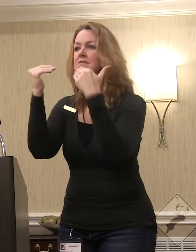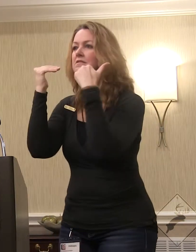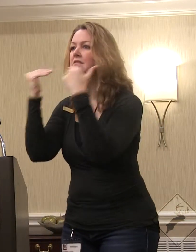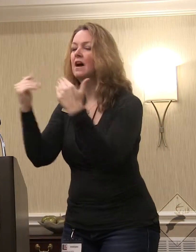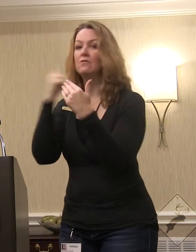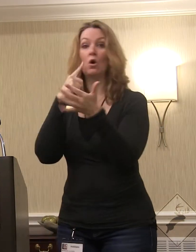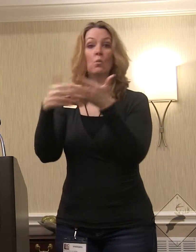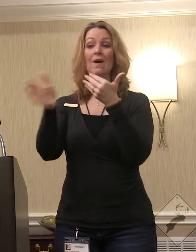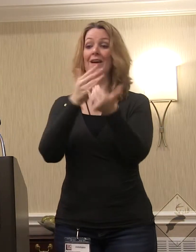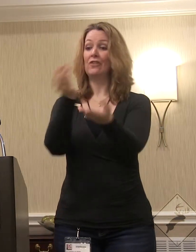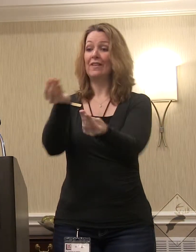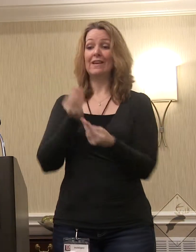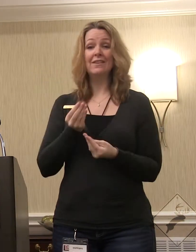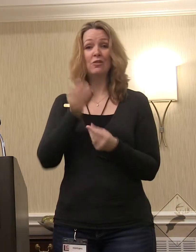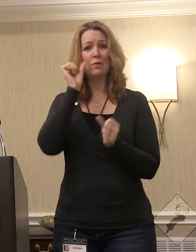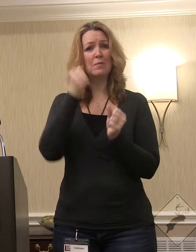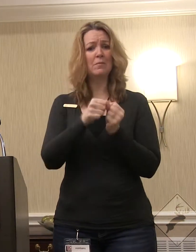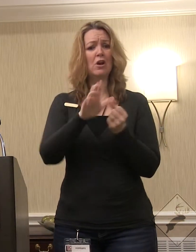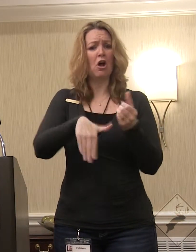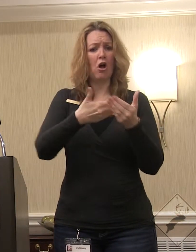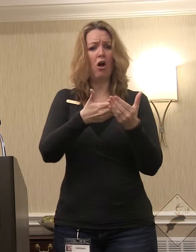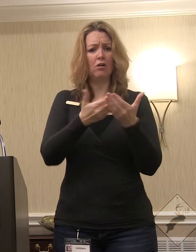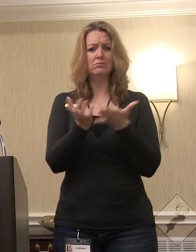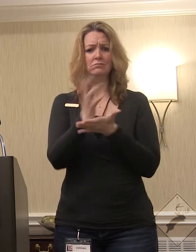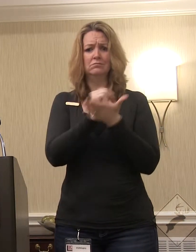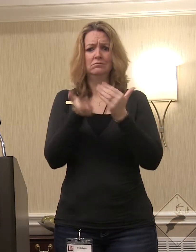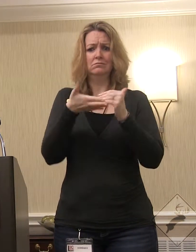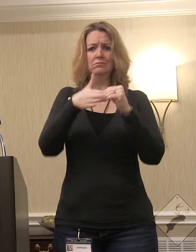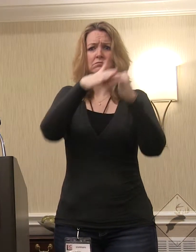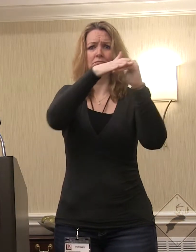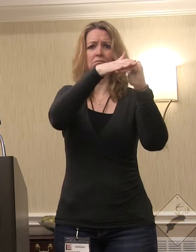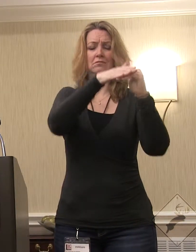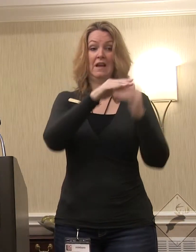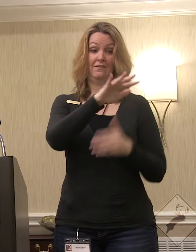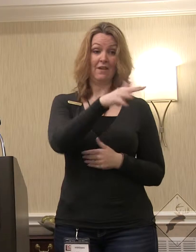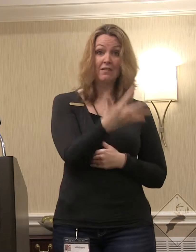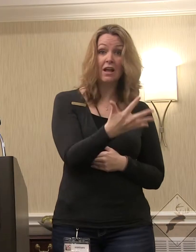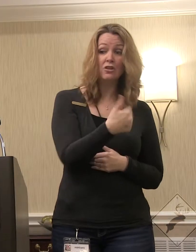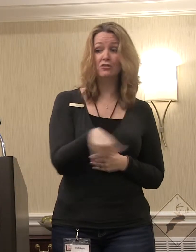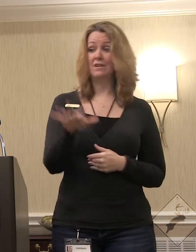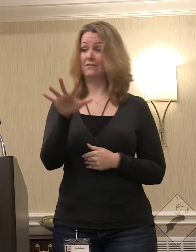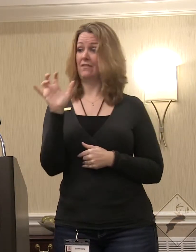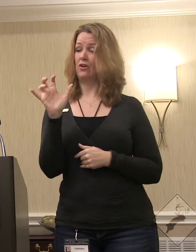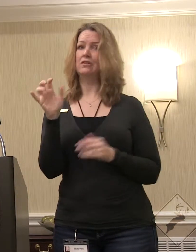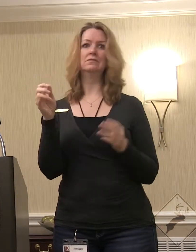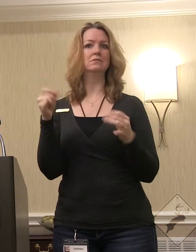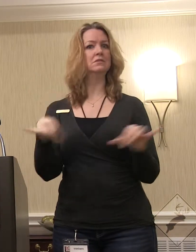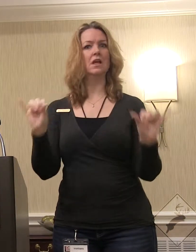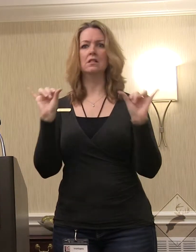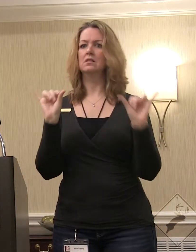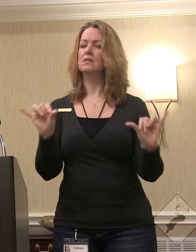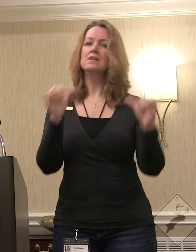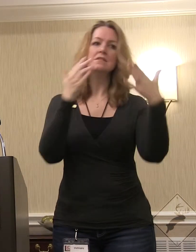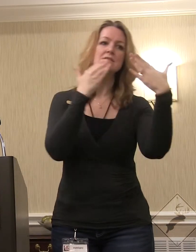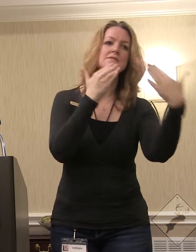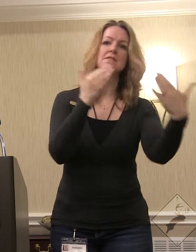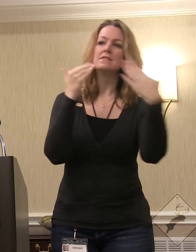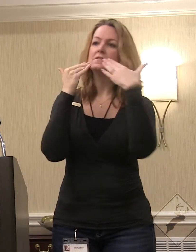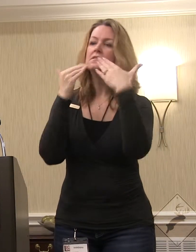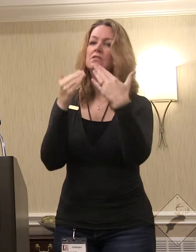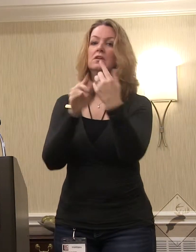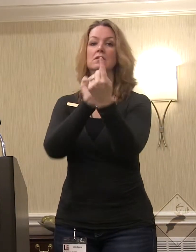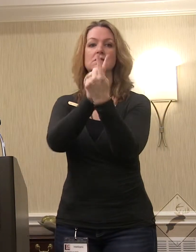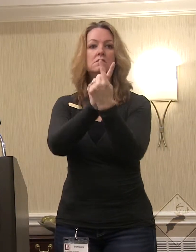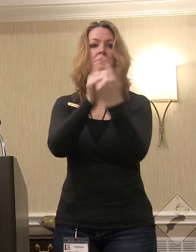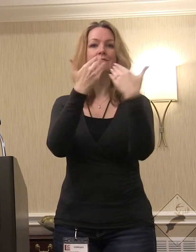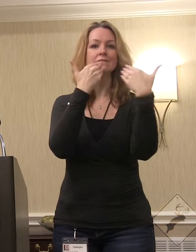for anything they give. Remember, it all adds up. If they're giving $5 or $500, they should be thanked in person.